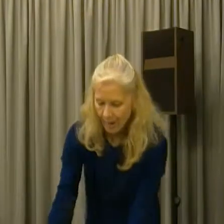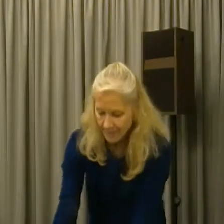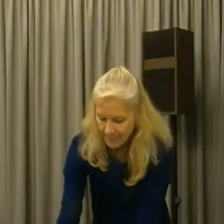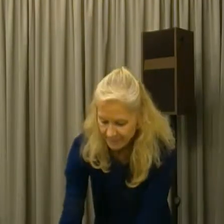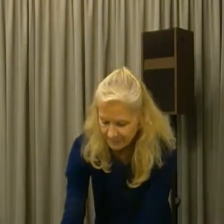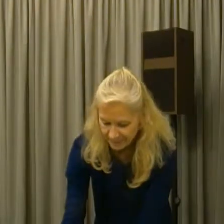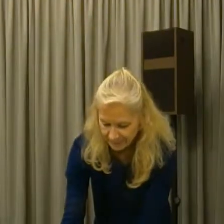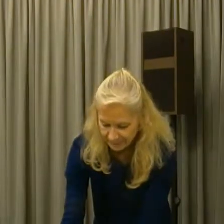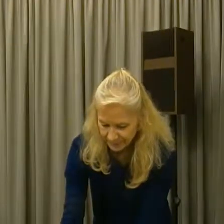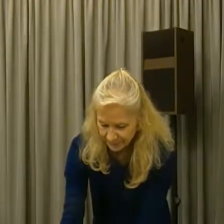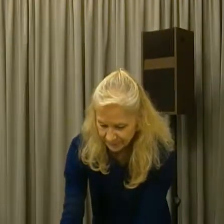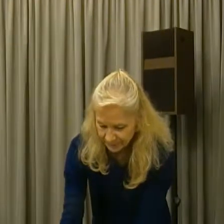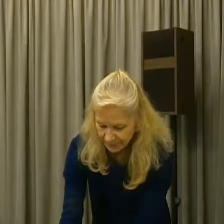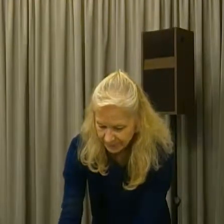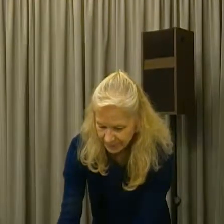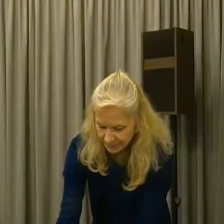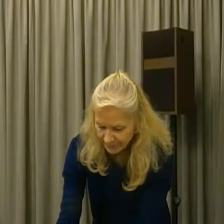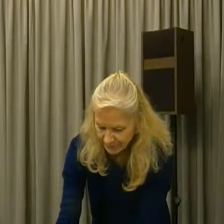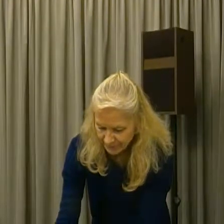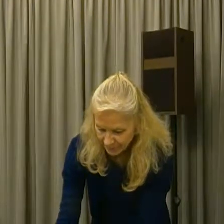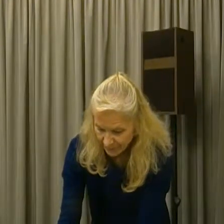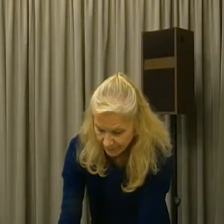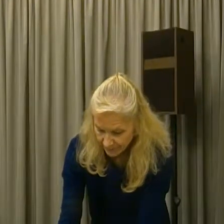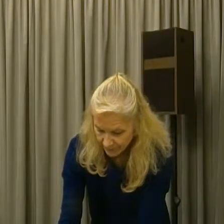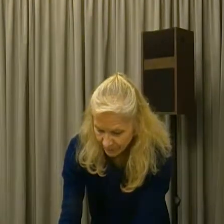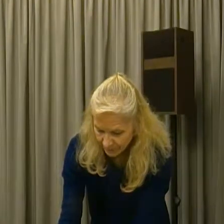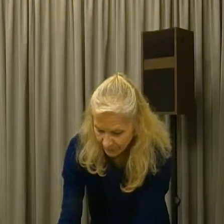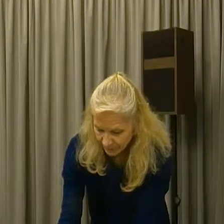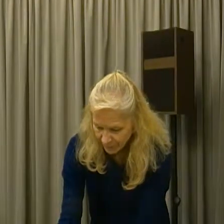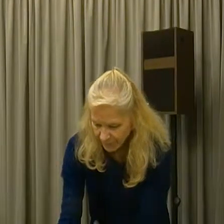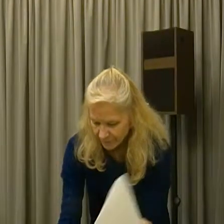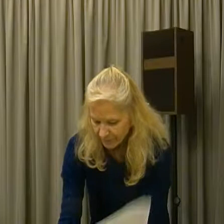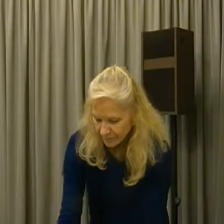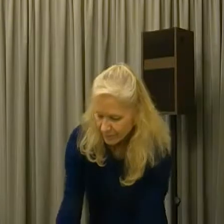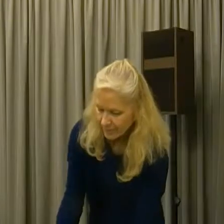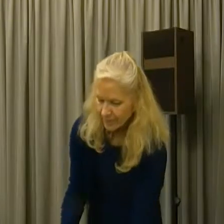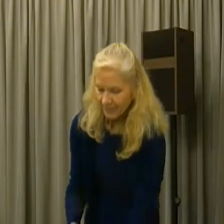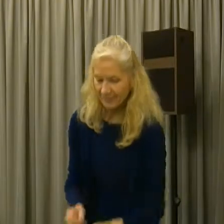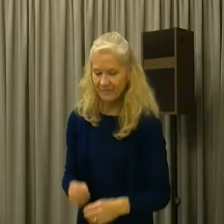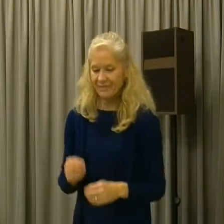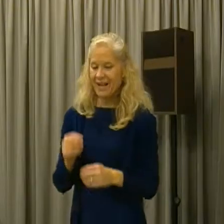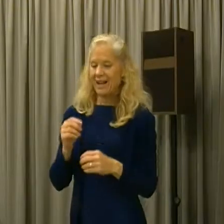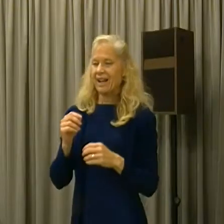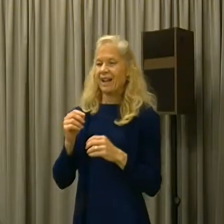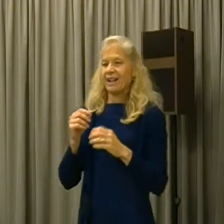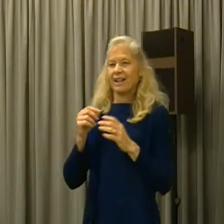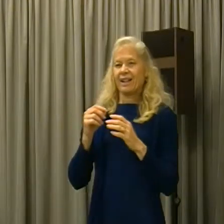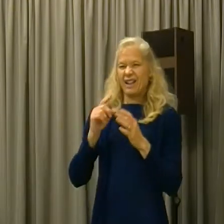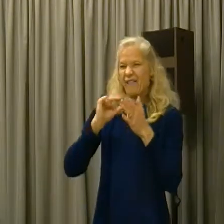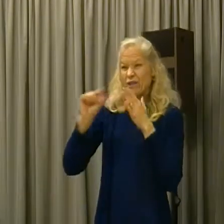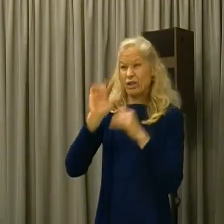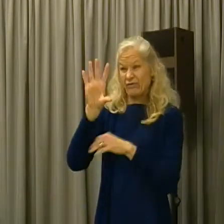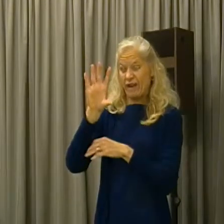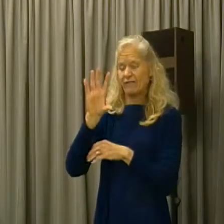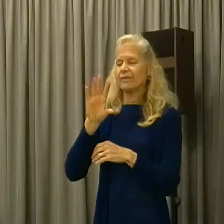the middle of the verse there, it says, 2 Corinthians 10, 5, "We are to be bringing into